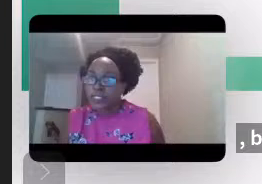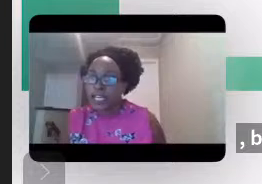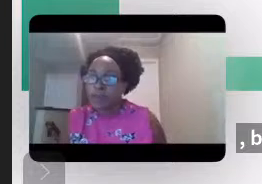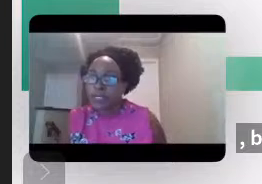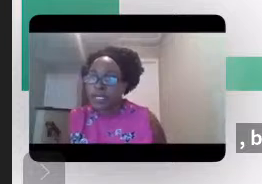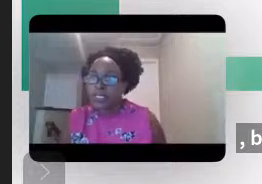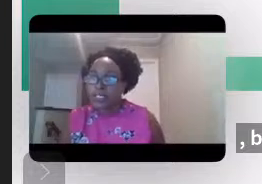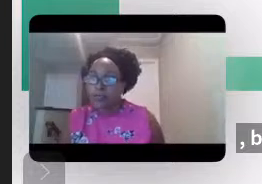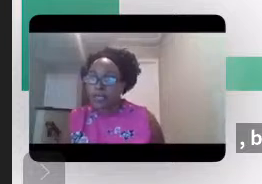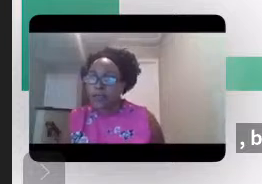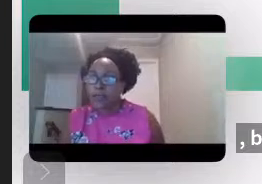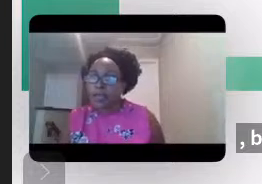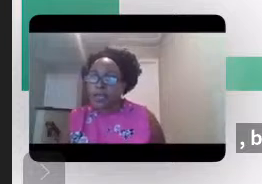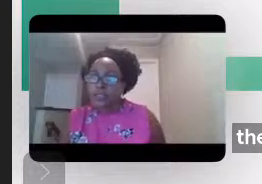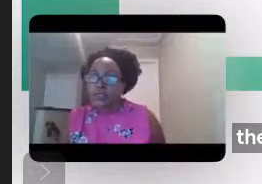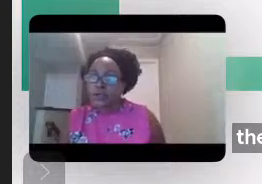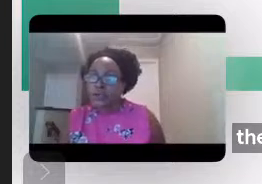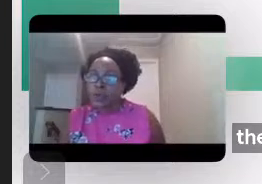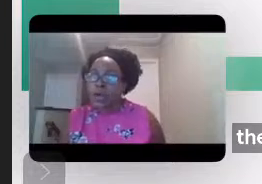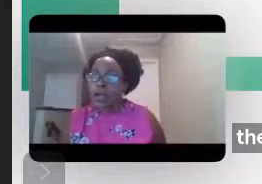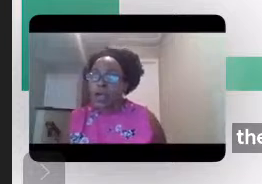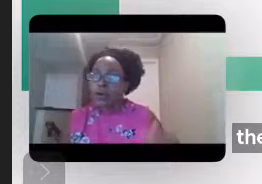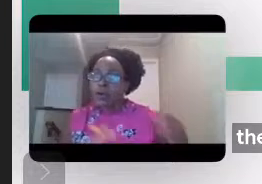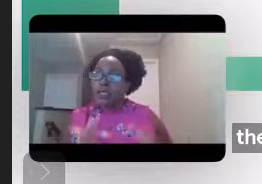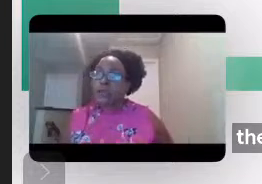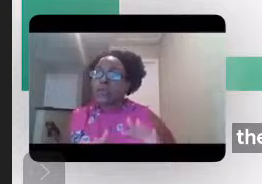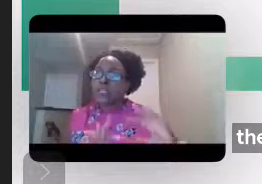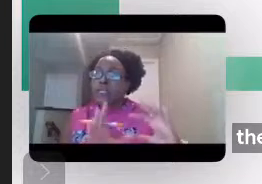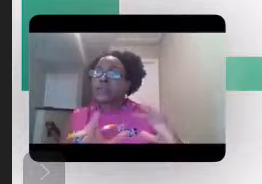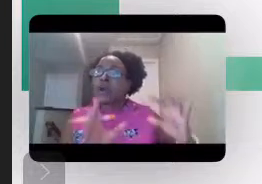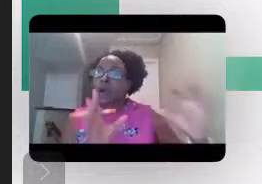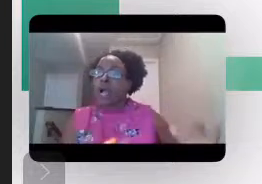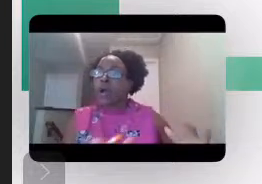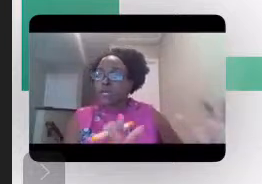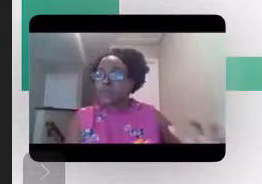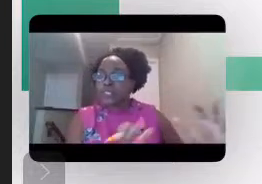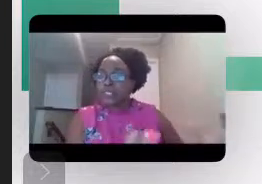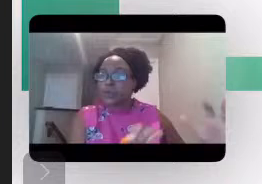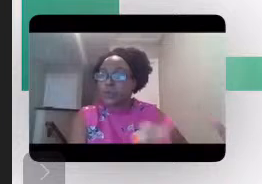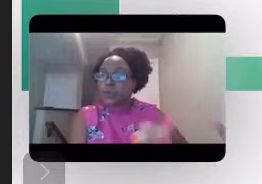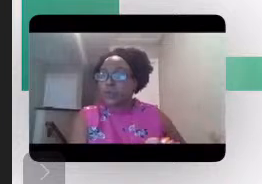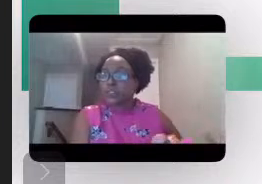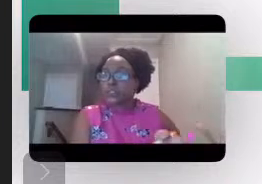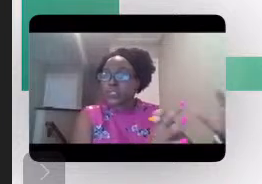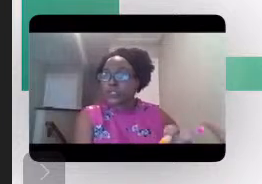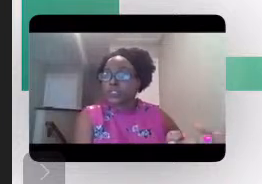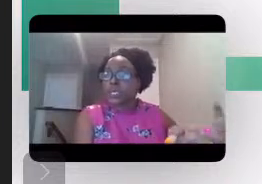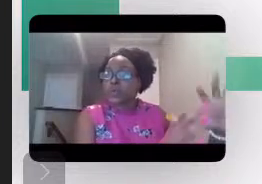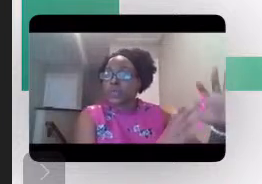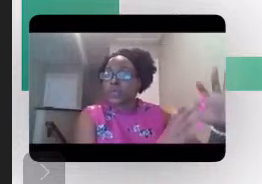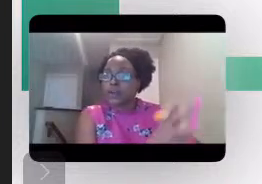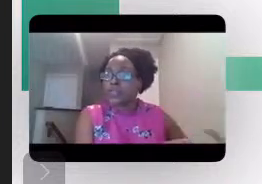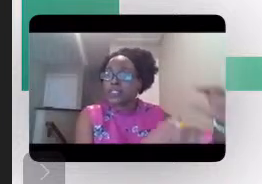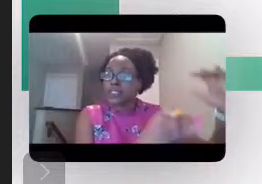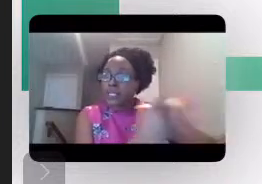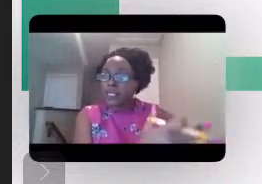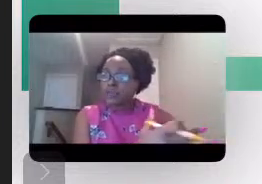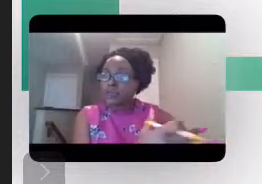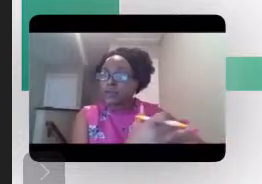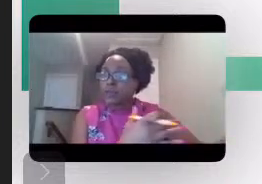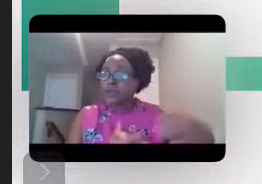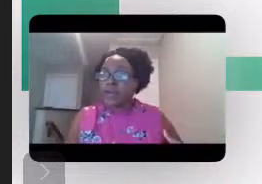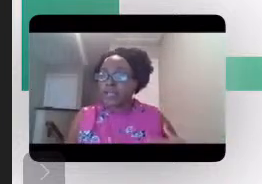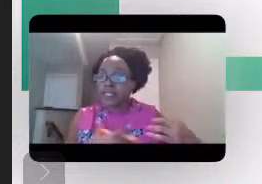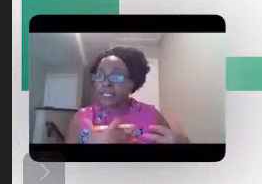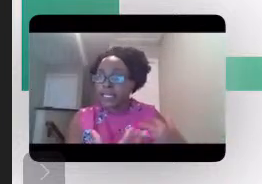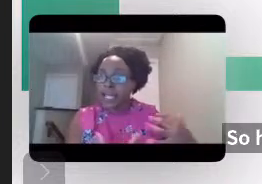this assignment that is coming up. So how can we set goals to make sure that we have this,